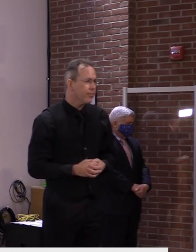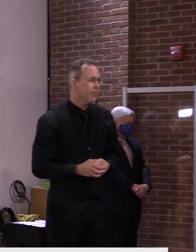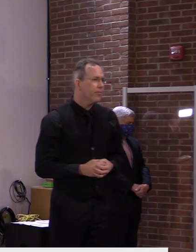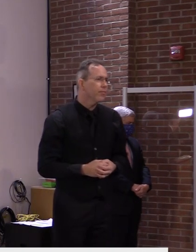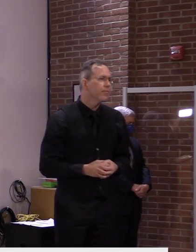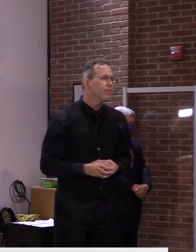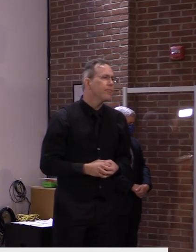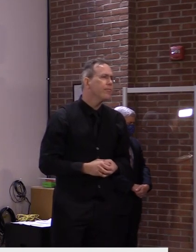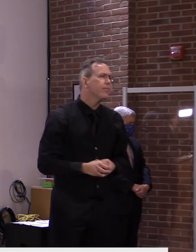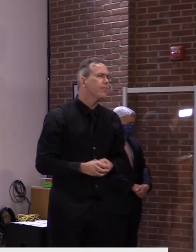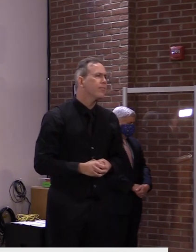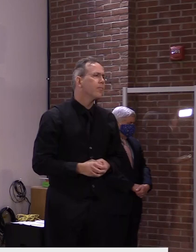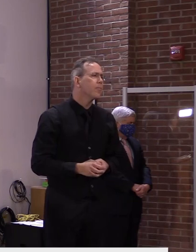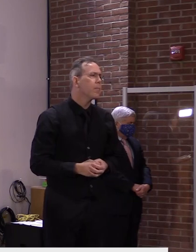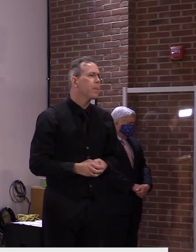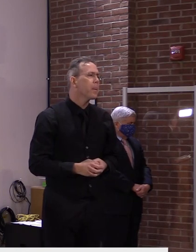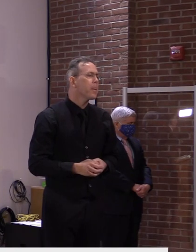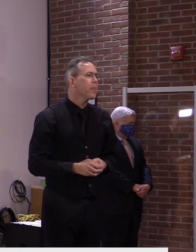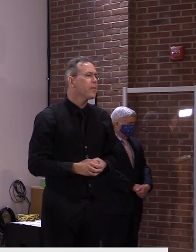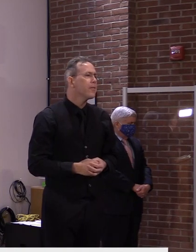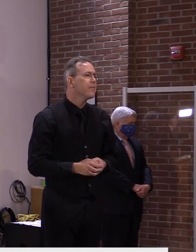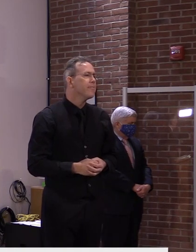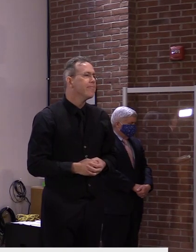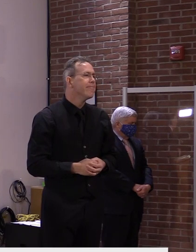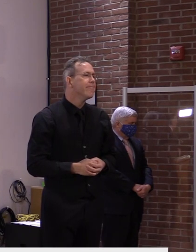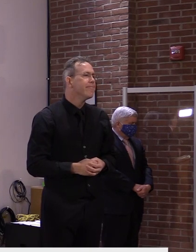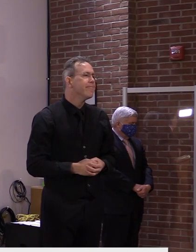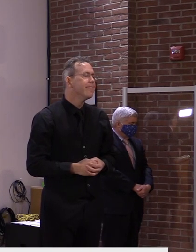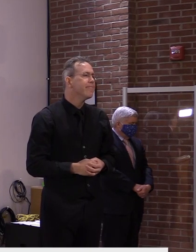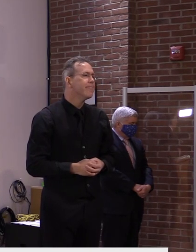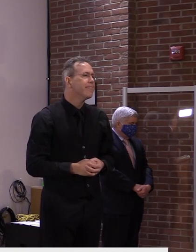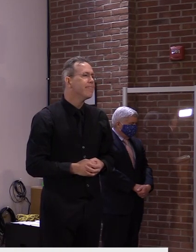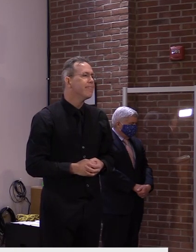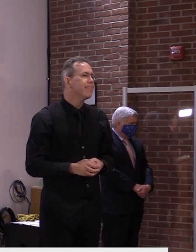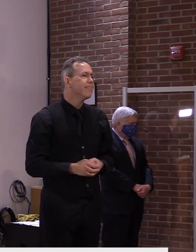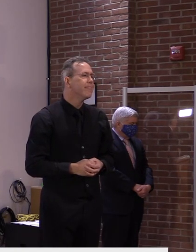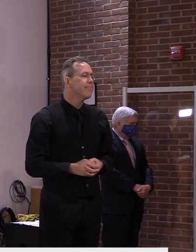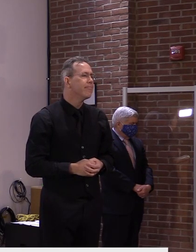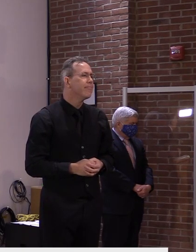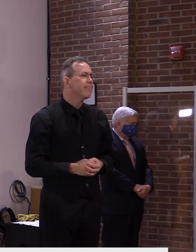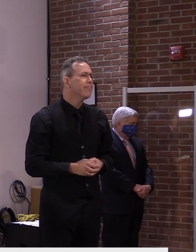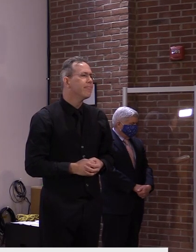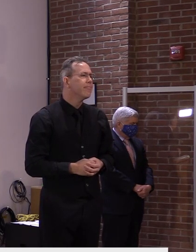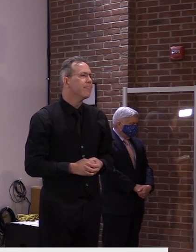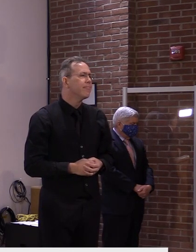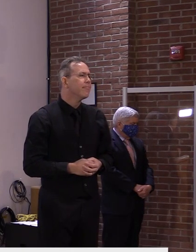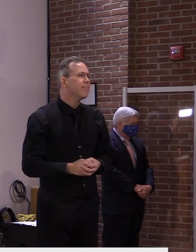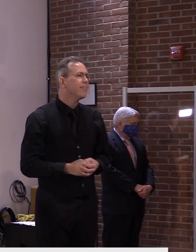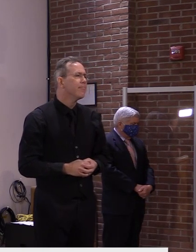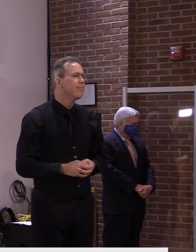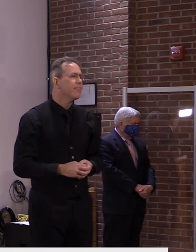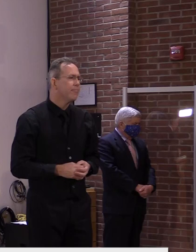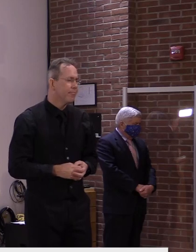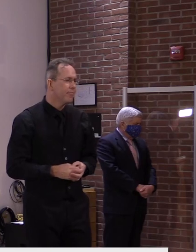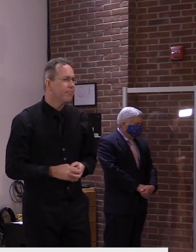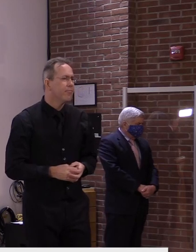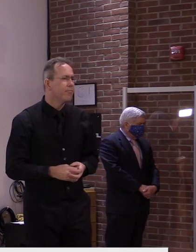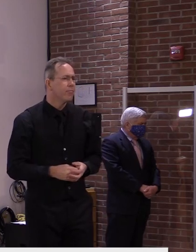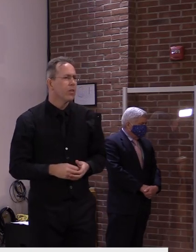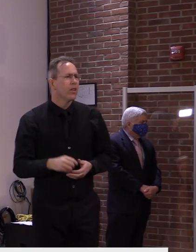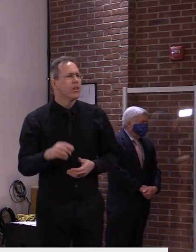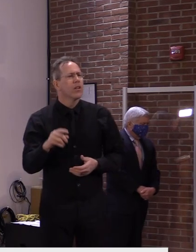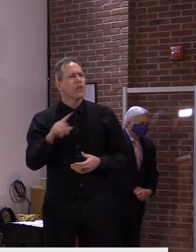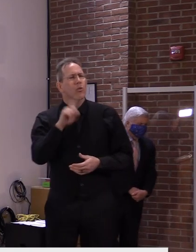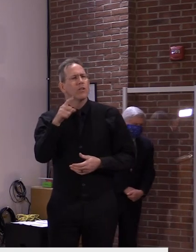Good afternoon, everyone. My first question is for Secretary French. Secretary French, the weekly